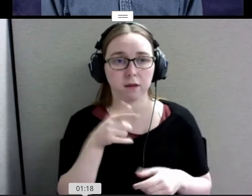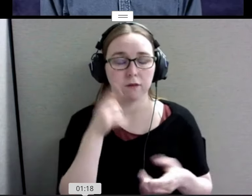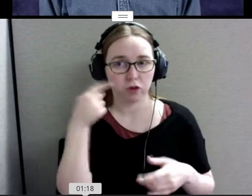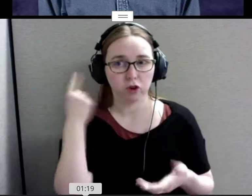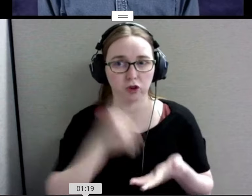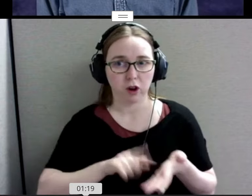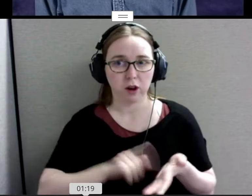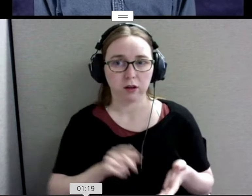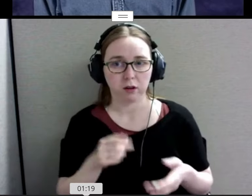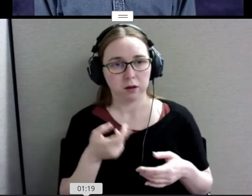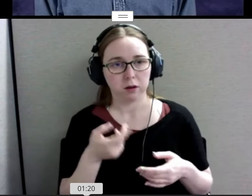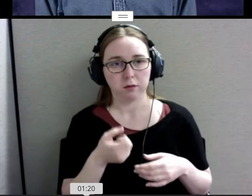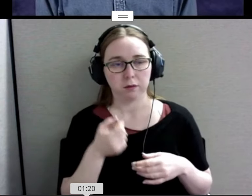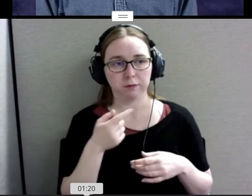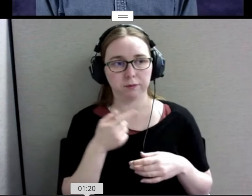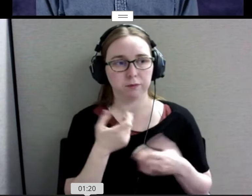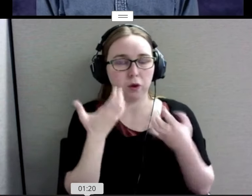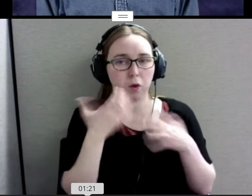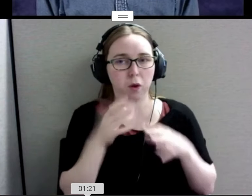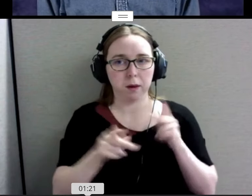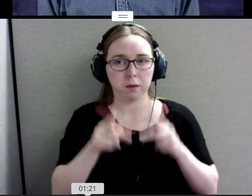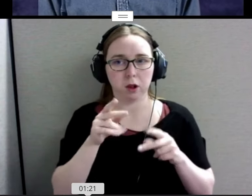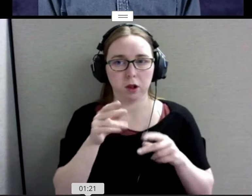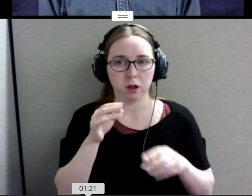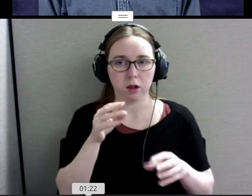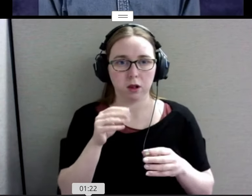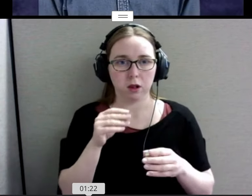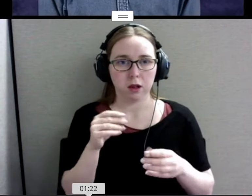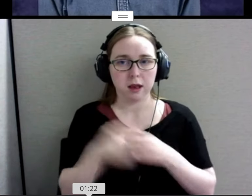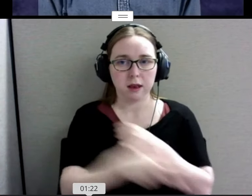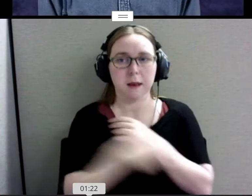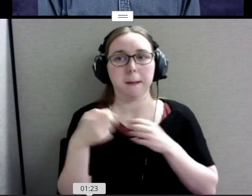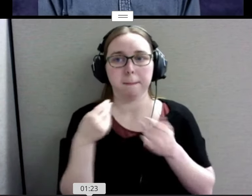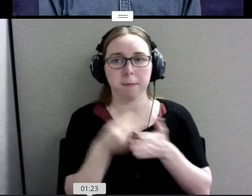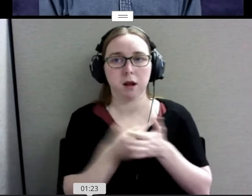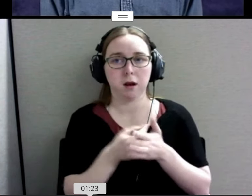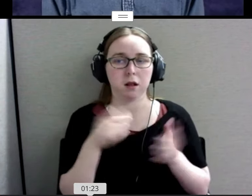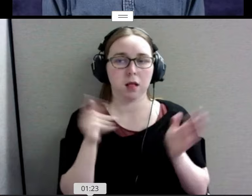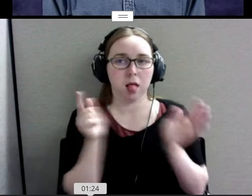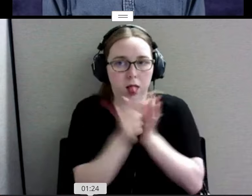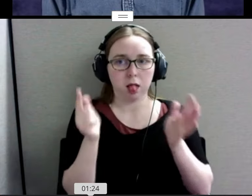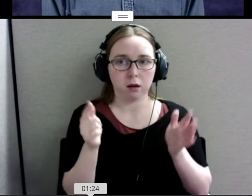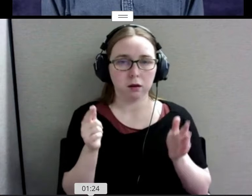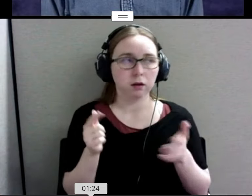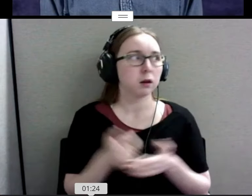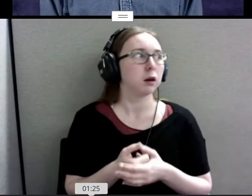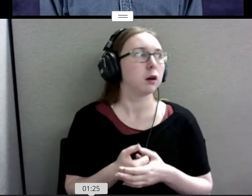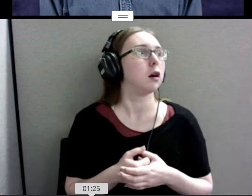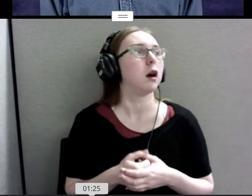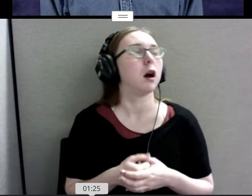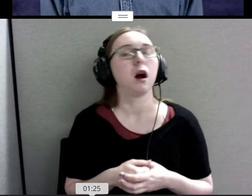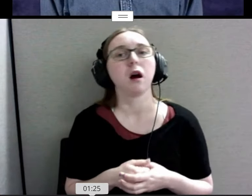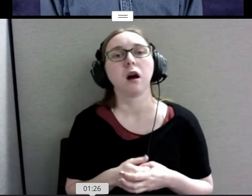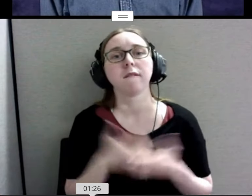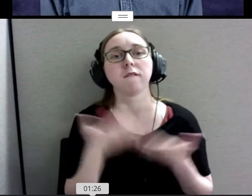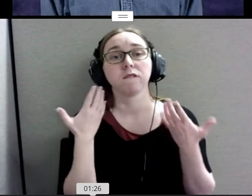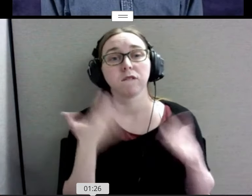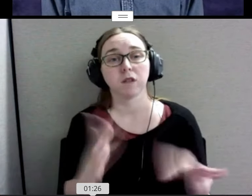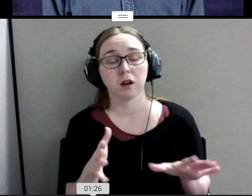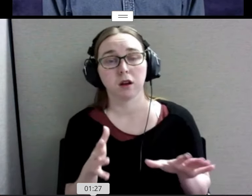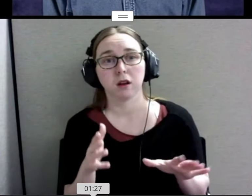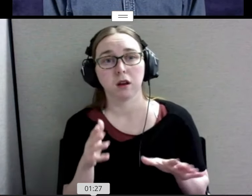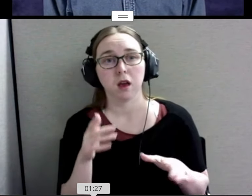to prevent someone from trying to embezzle or illegally get money out of a company that they ought not to. Once that's been done, then what